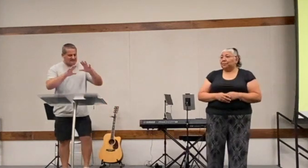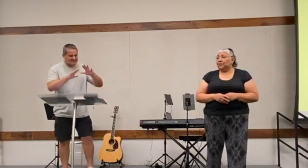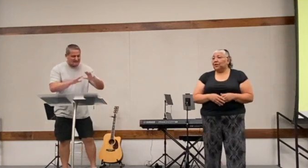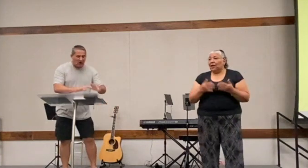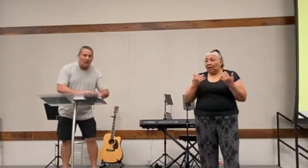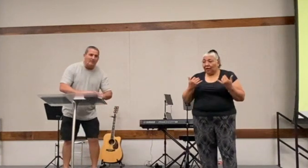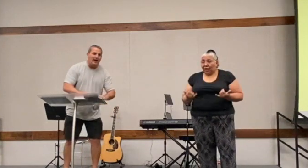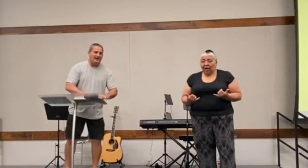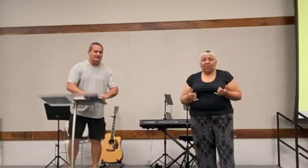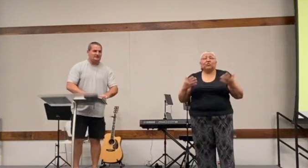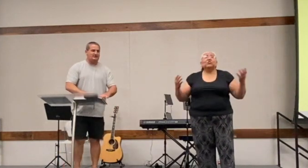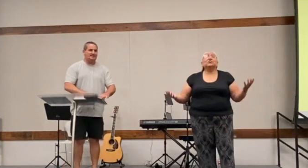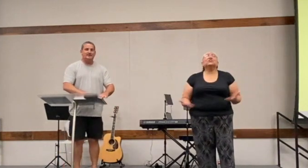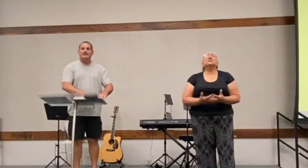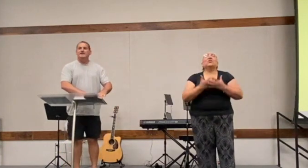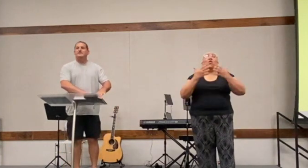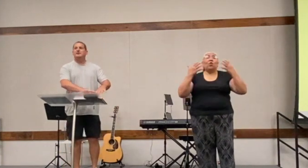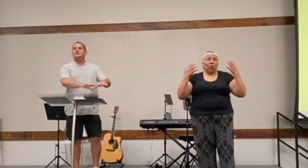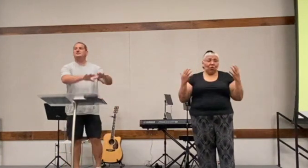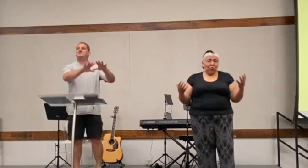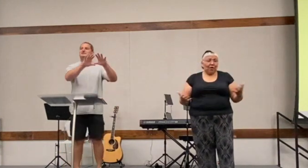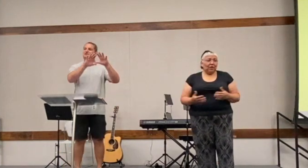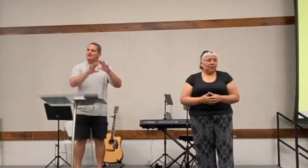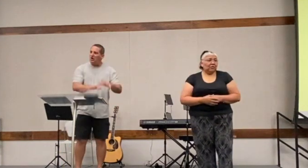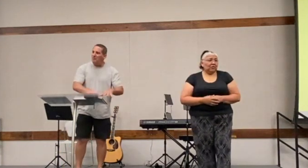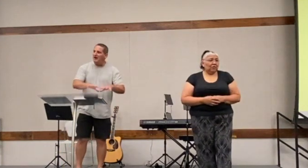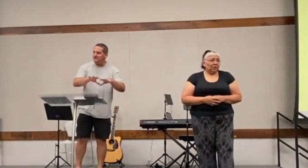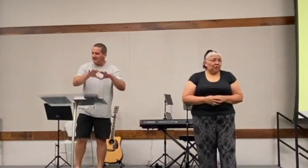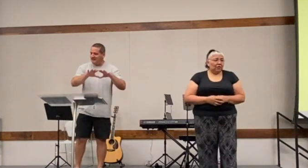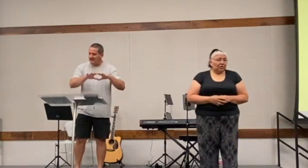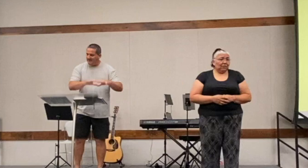is so much,